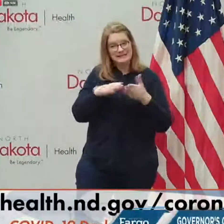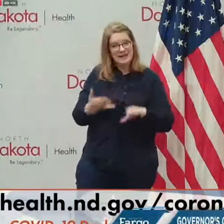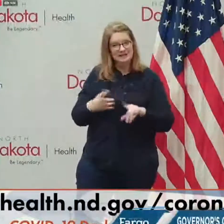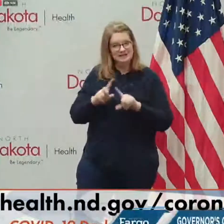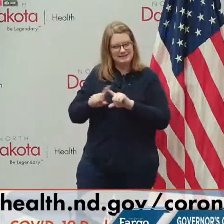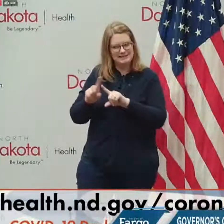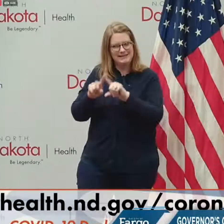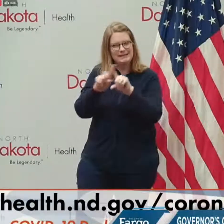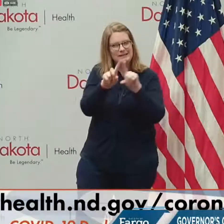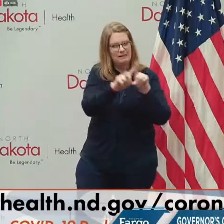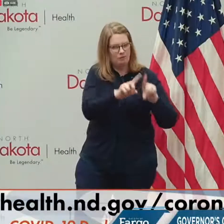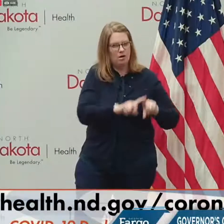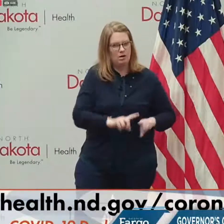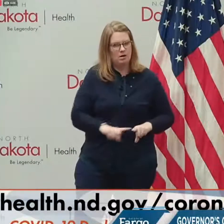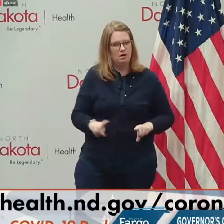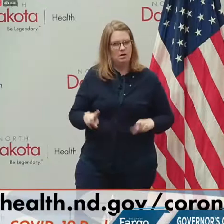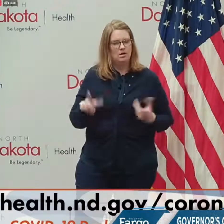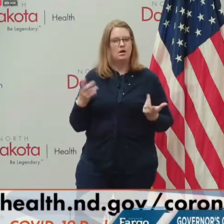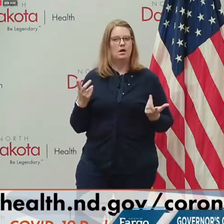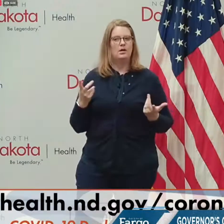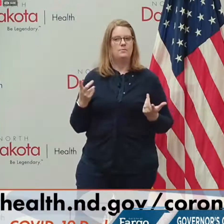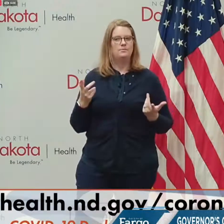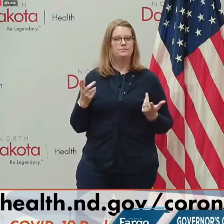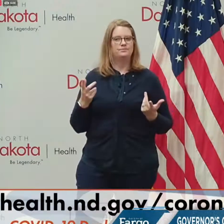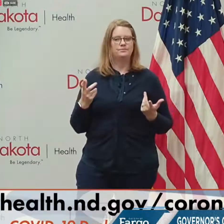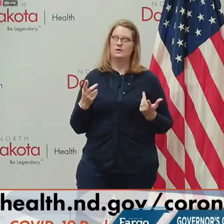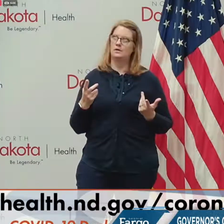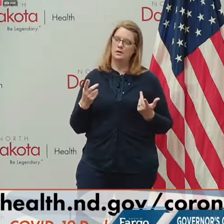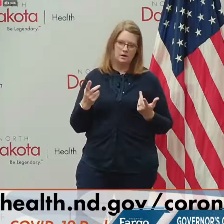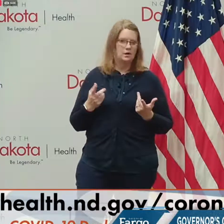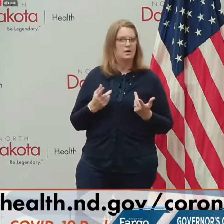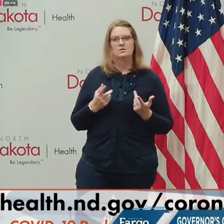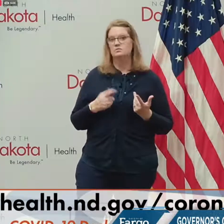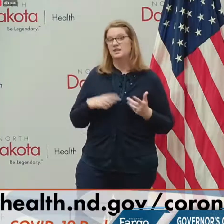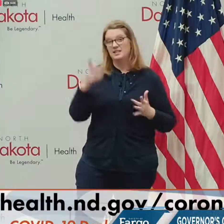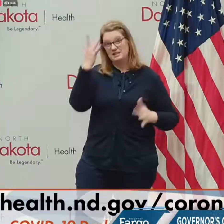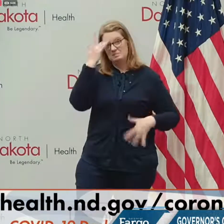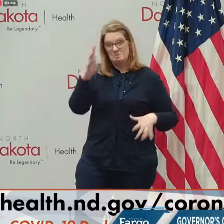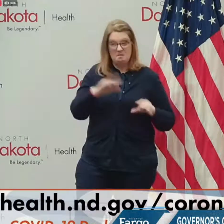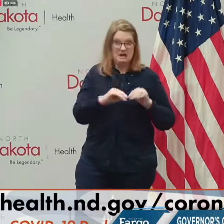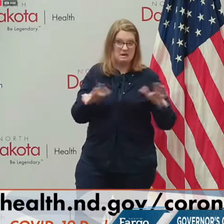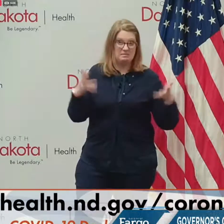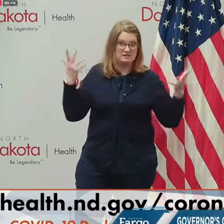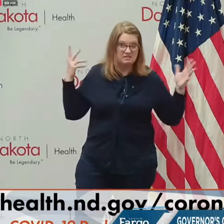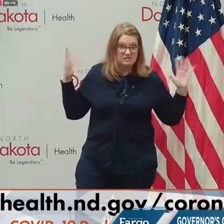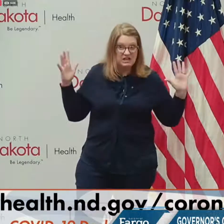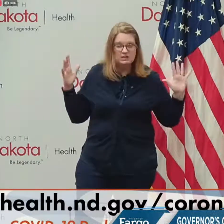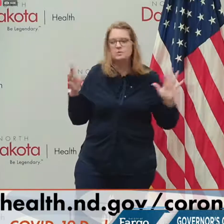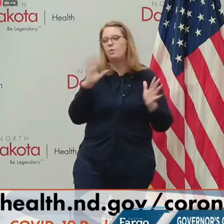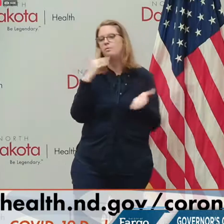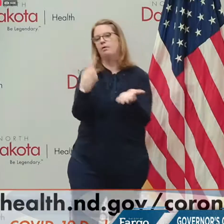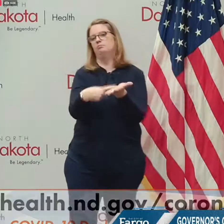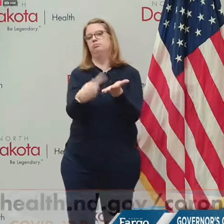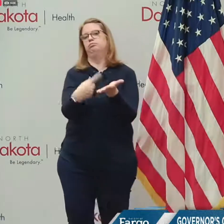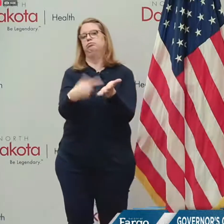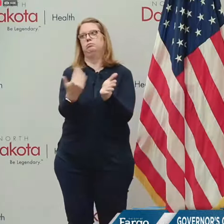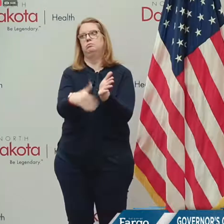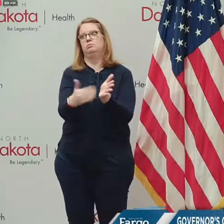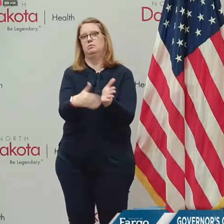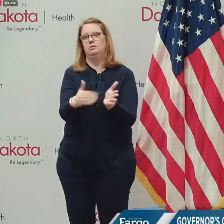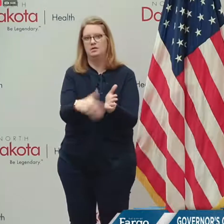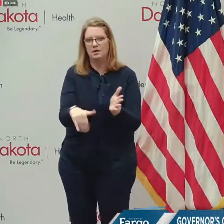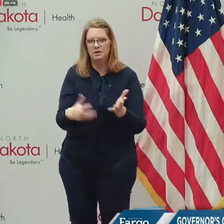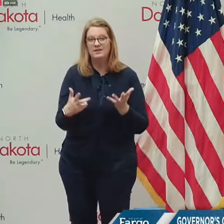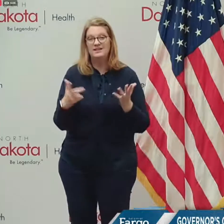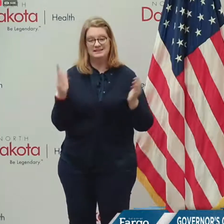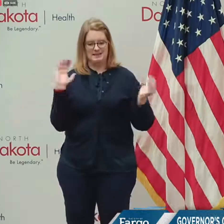And so I'm sure this will be debated long after the pandemic is gone, but state-by-state comparisons can be challenging